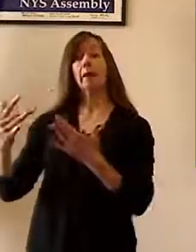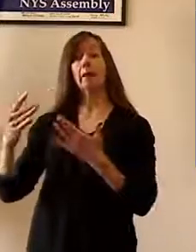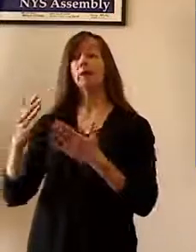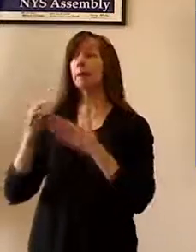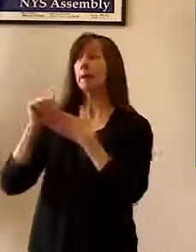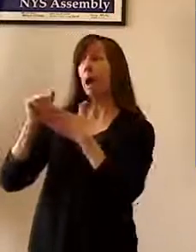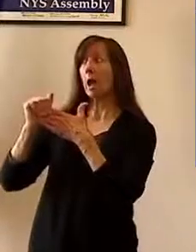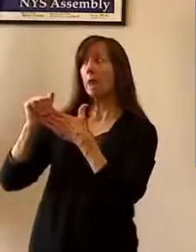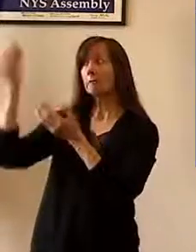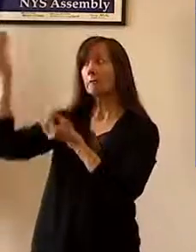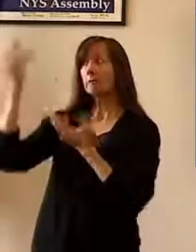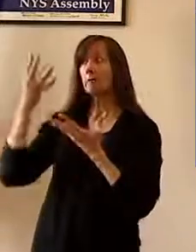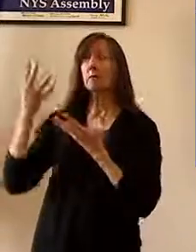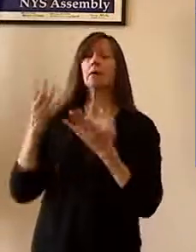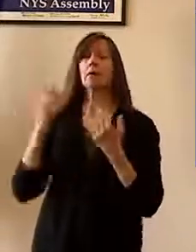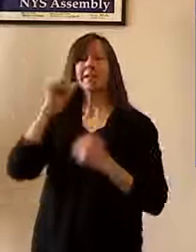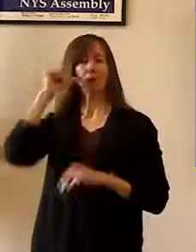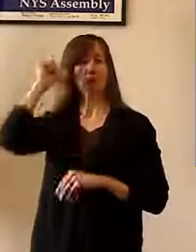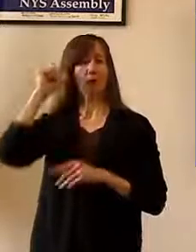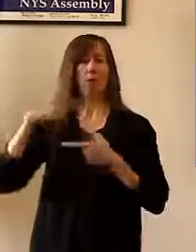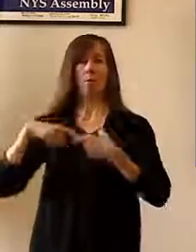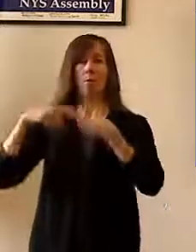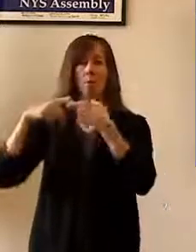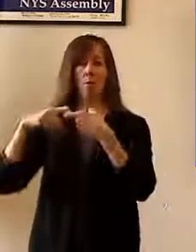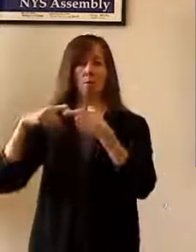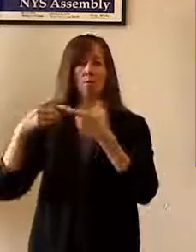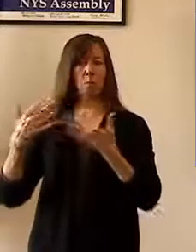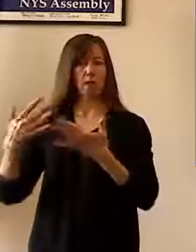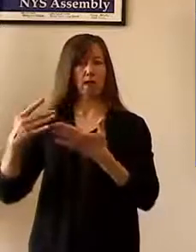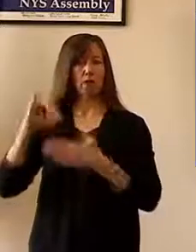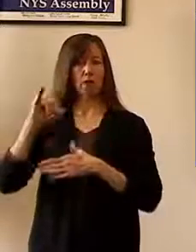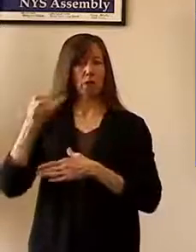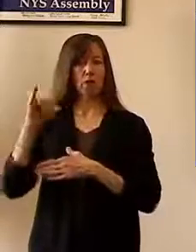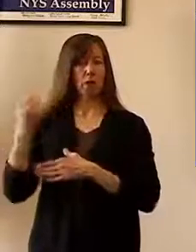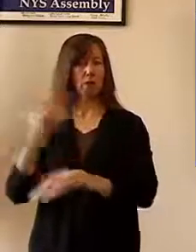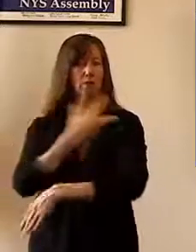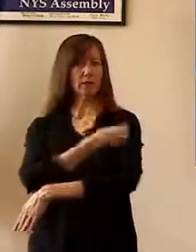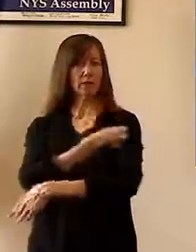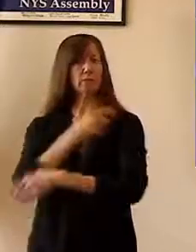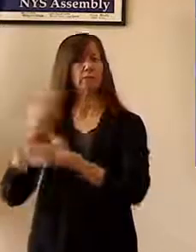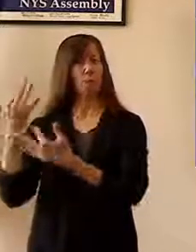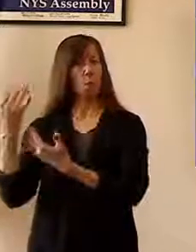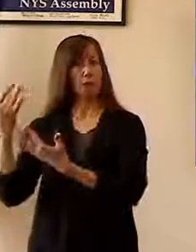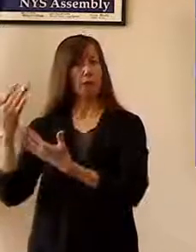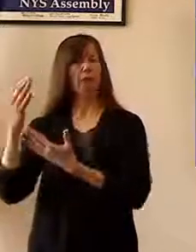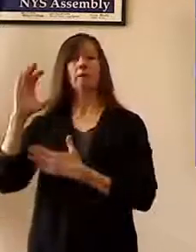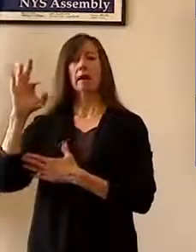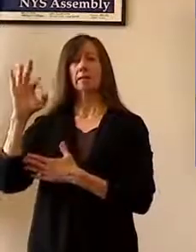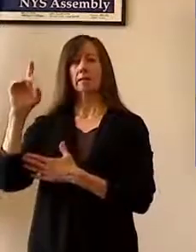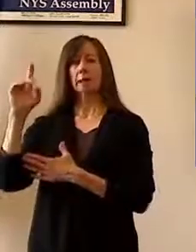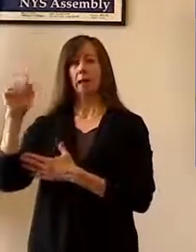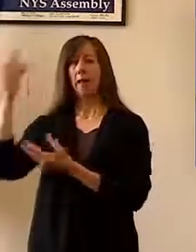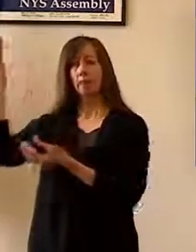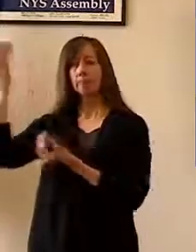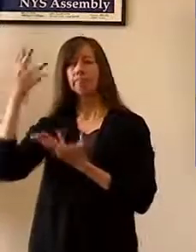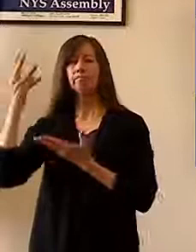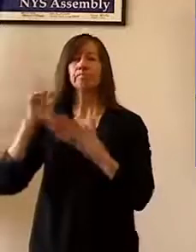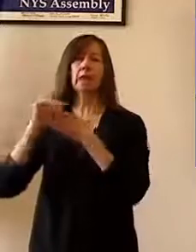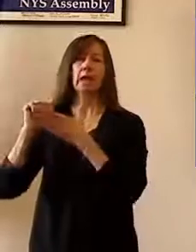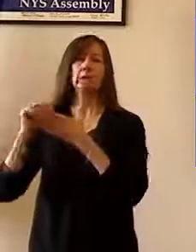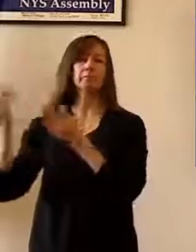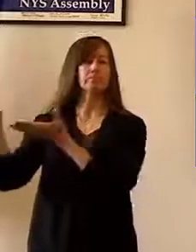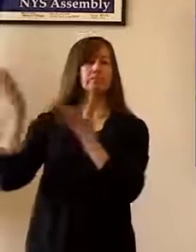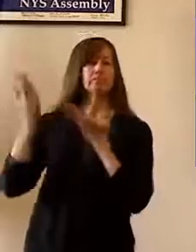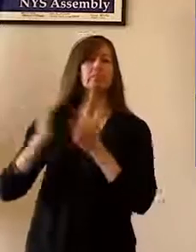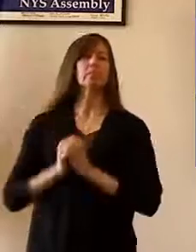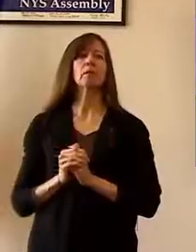paused the Johnson & Johnson distribution, and we'll await FDA guidance. This week, then, Dutchess County,